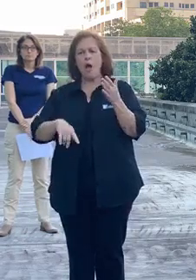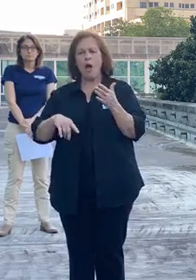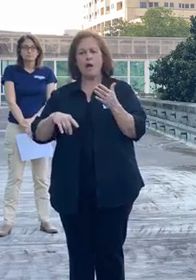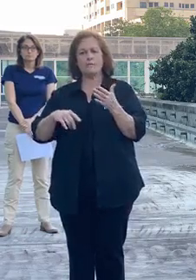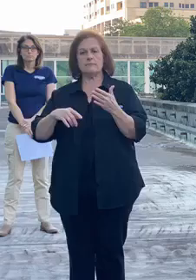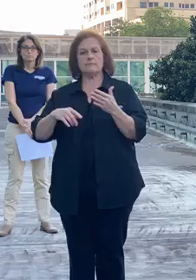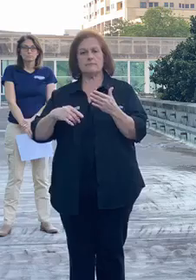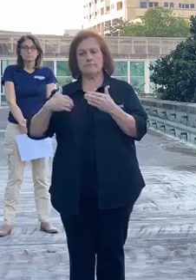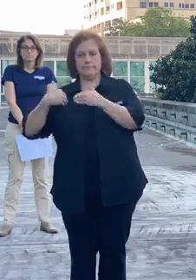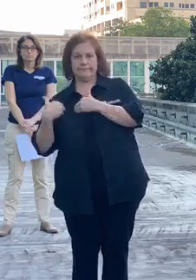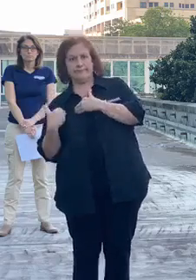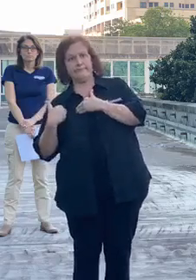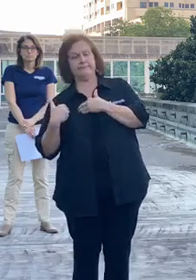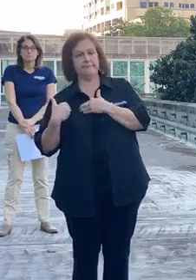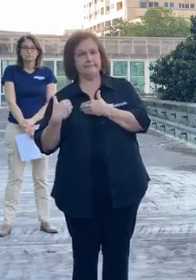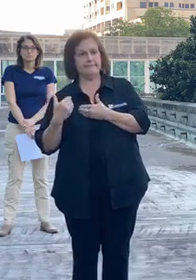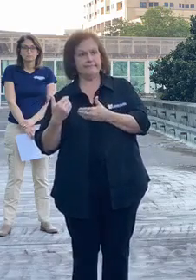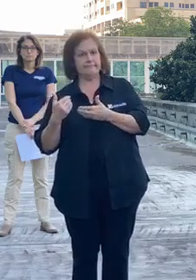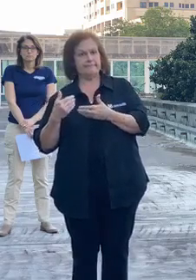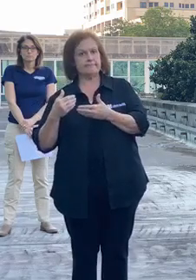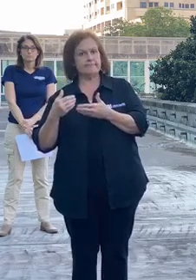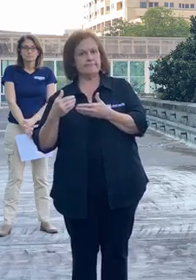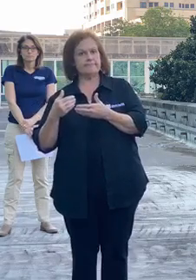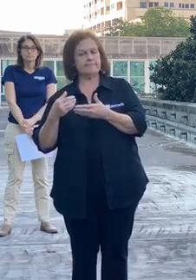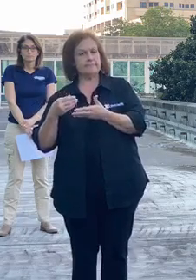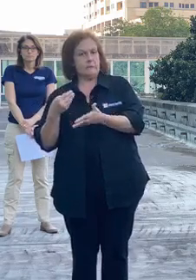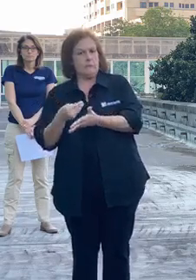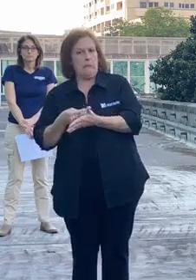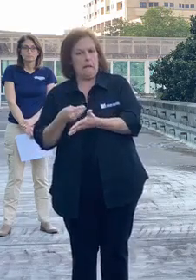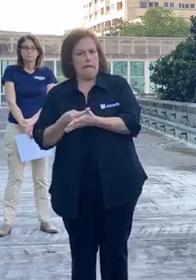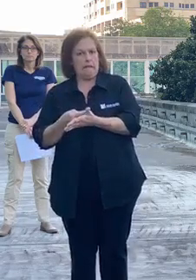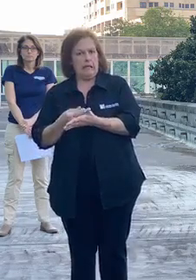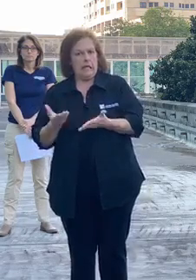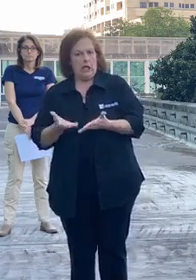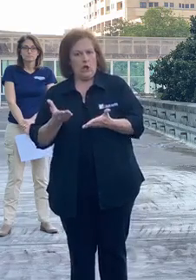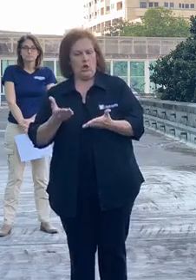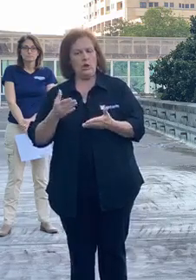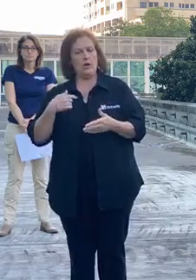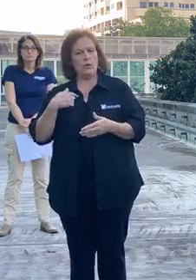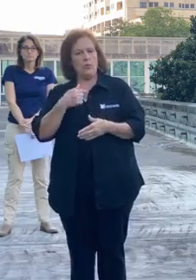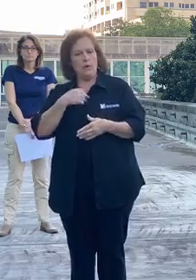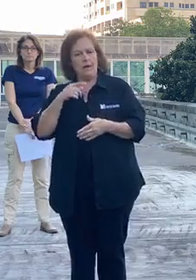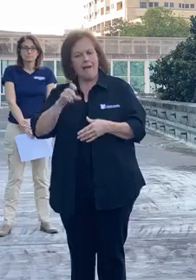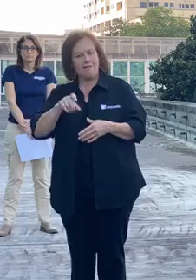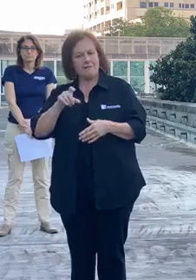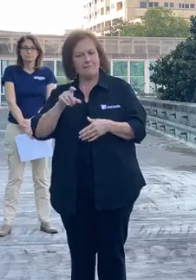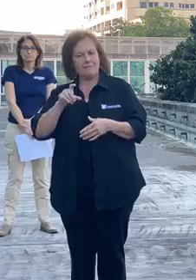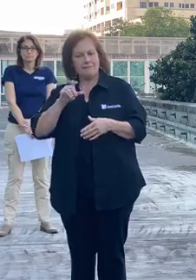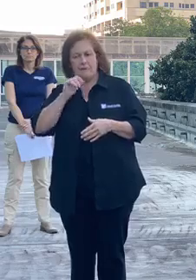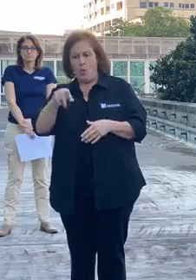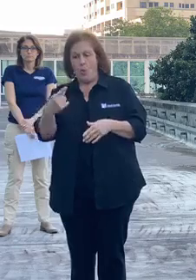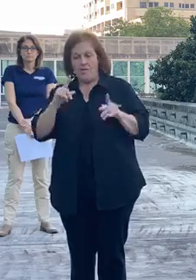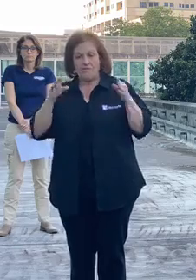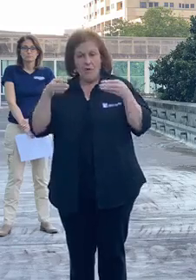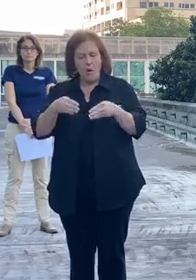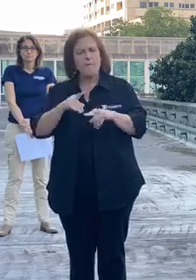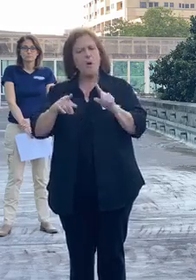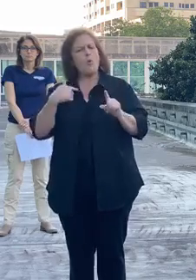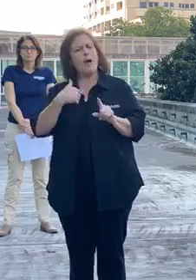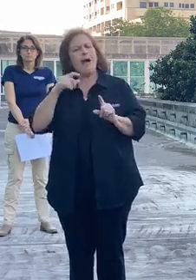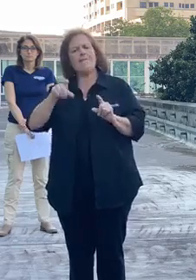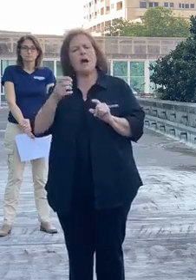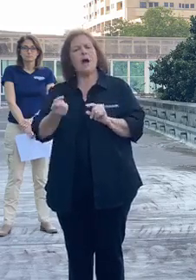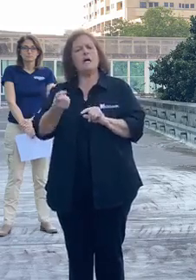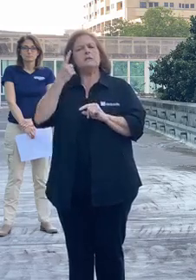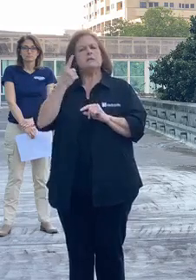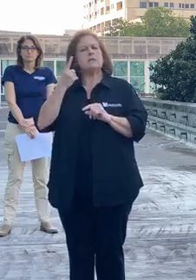that we're having, and how we need to not only focus on it, but as it relates to having a better understanding